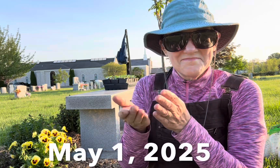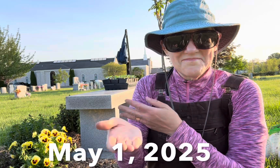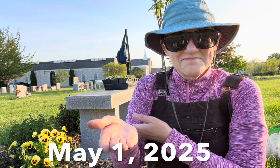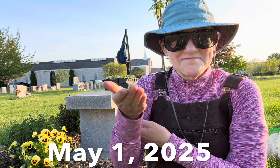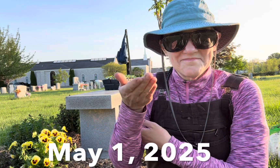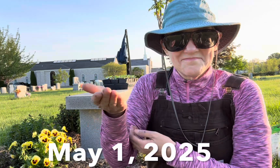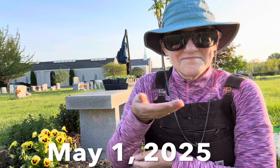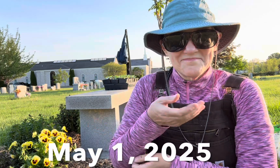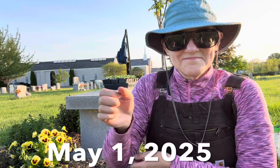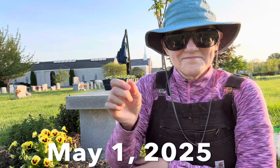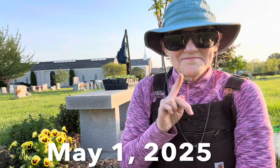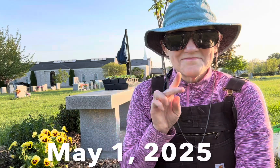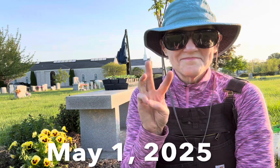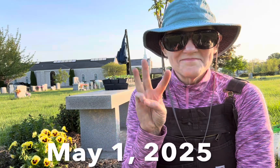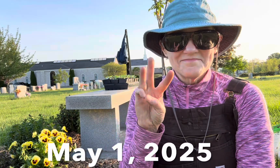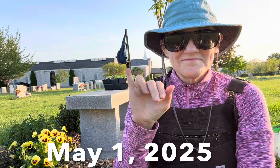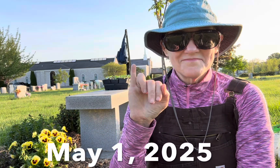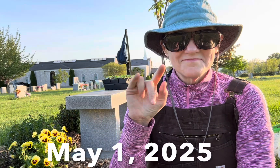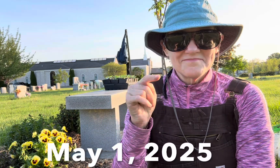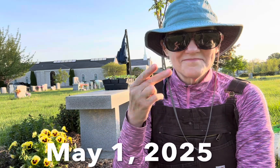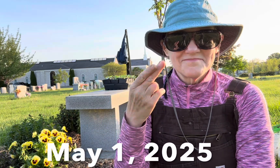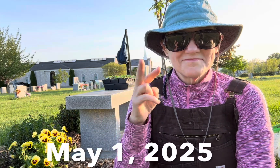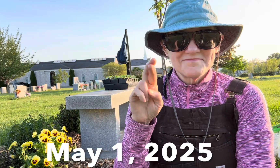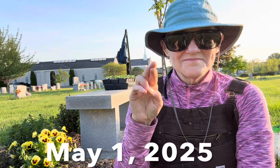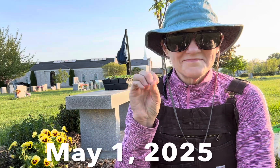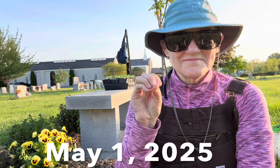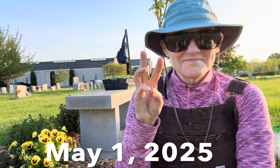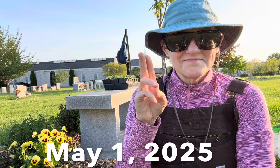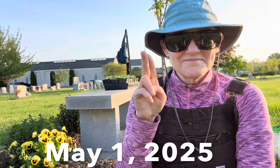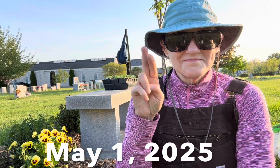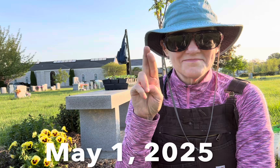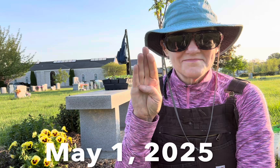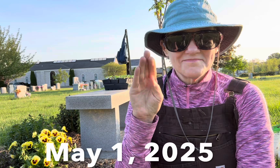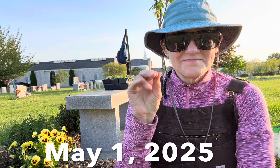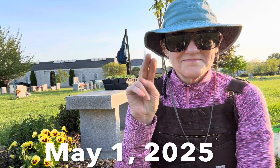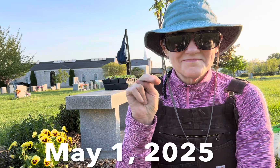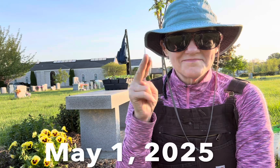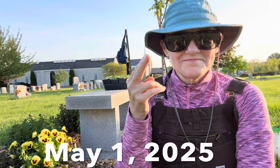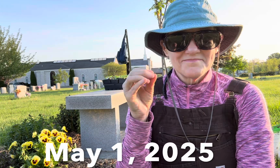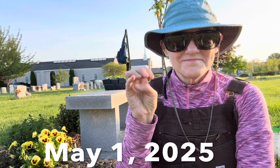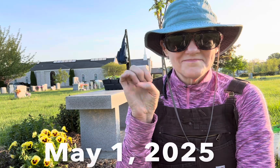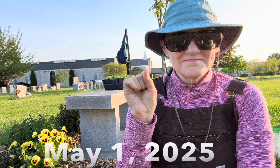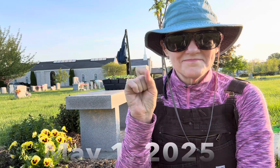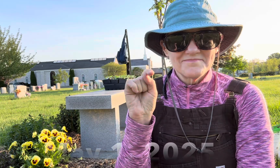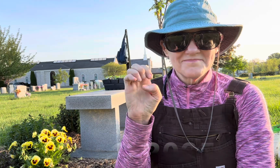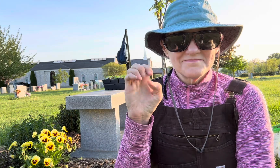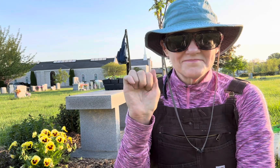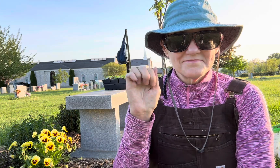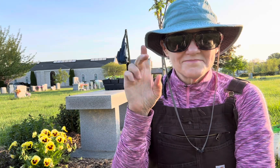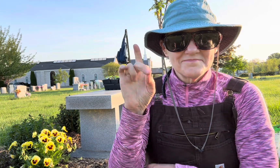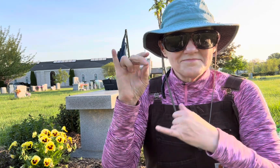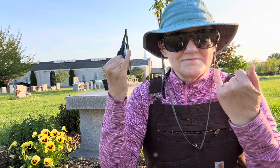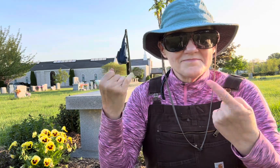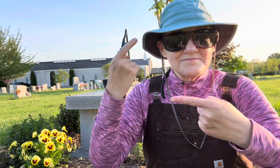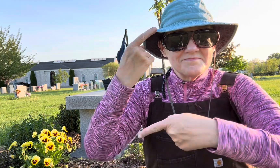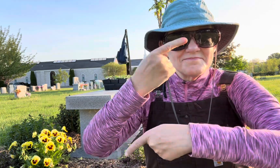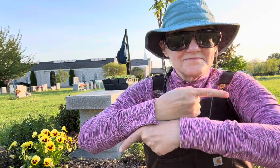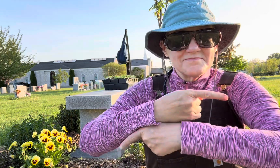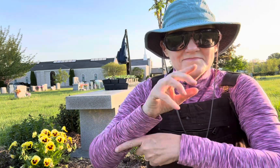Good morning and welcome back to Withrow Urban Homestead. Today is May 1st and it's time